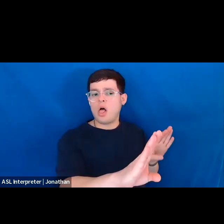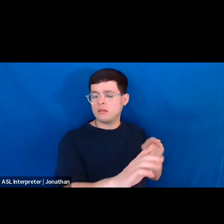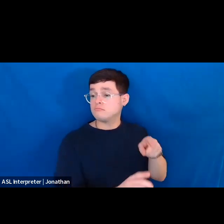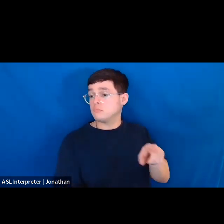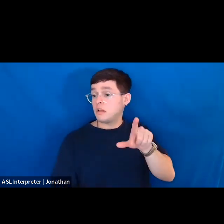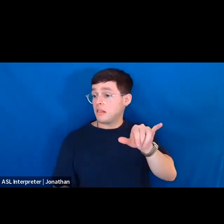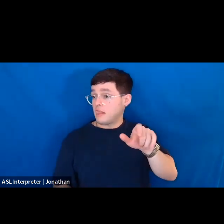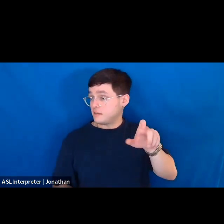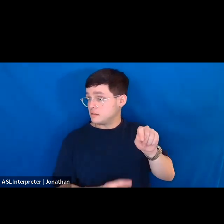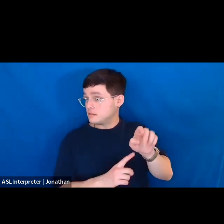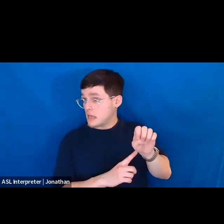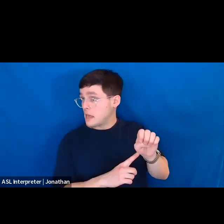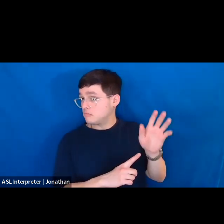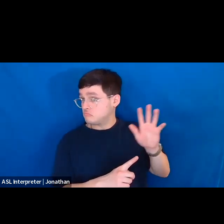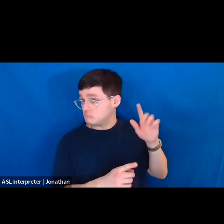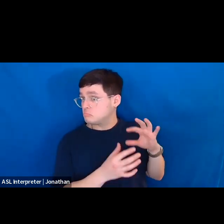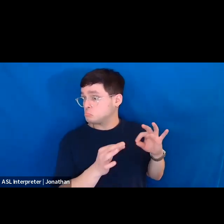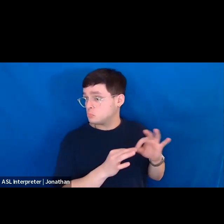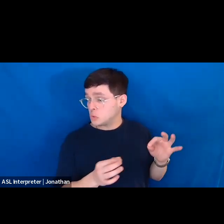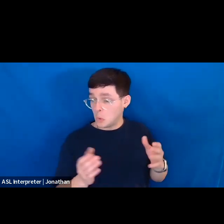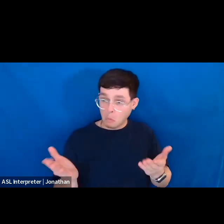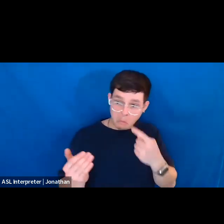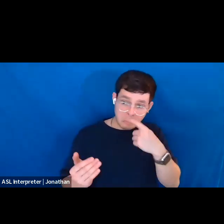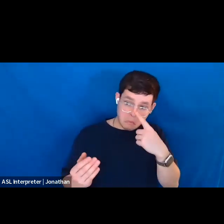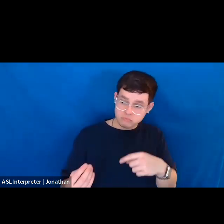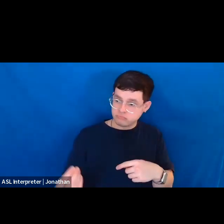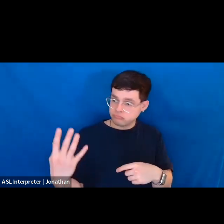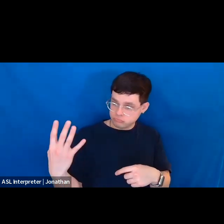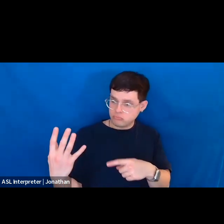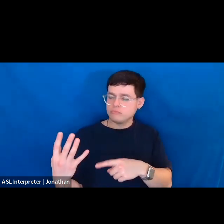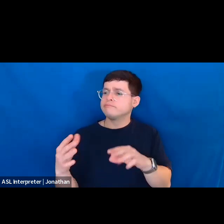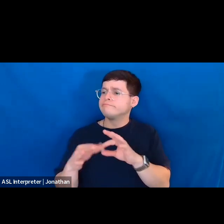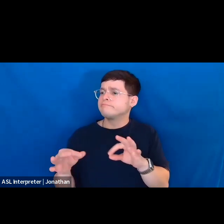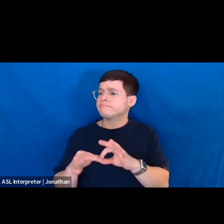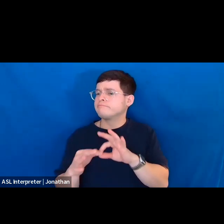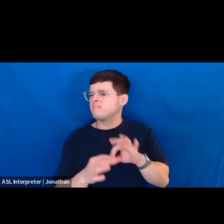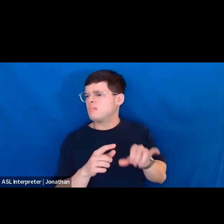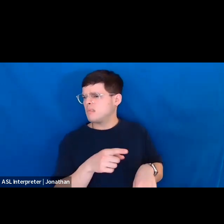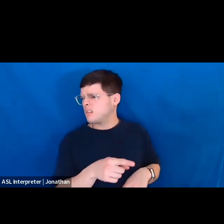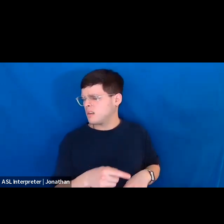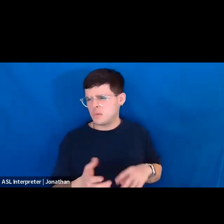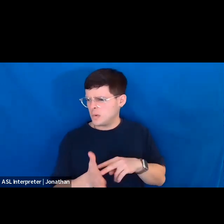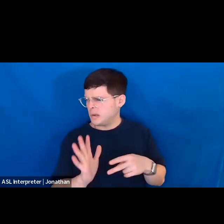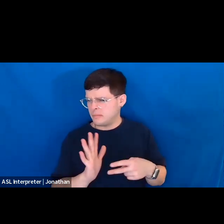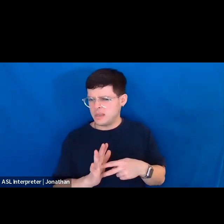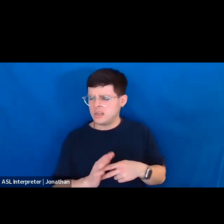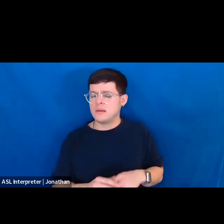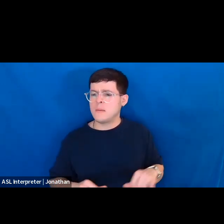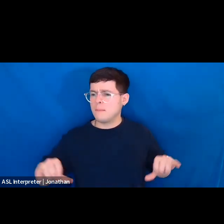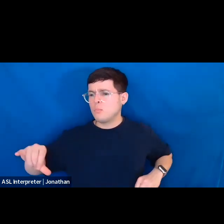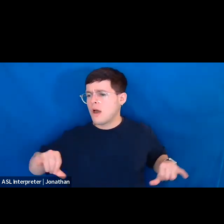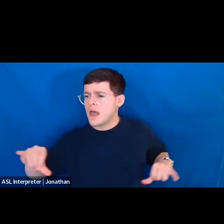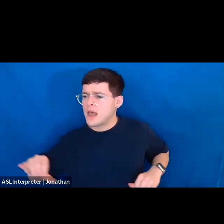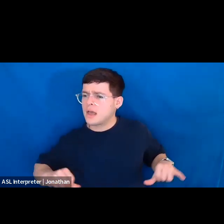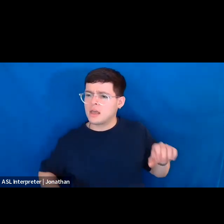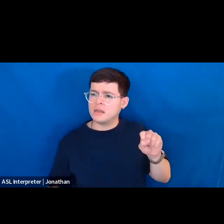to encourage her to come back on camera and share a few words about what we mean when we say brag and